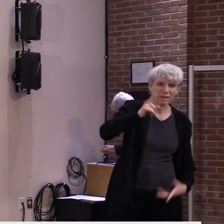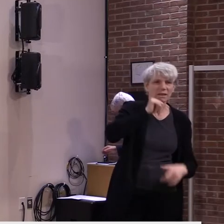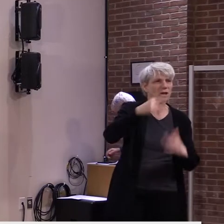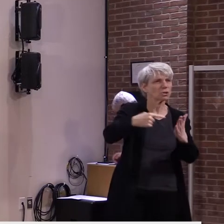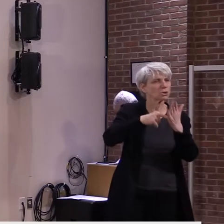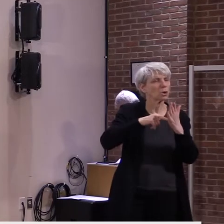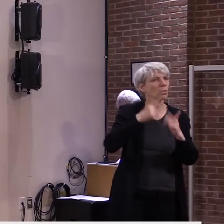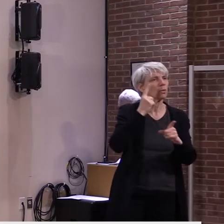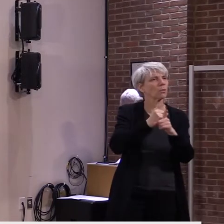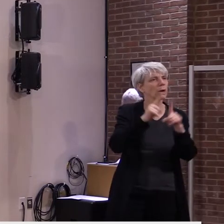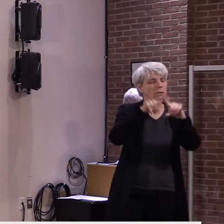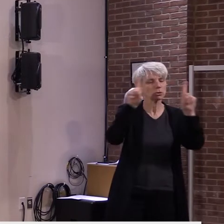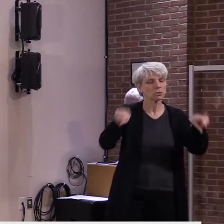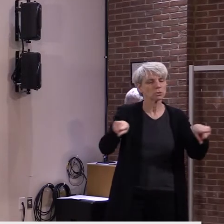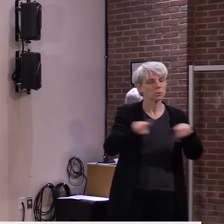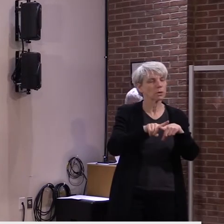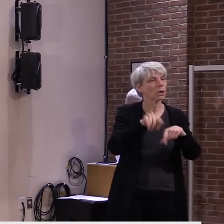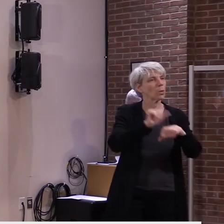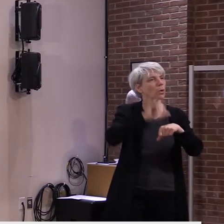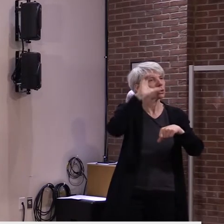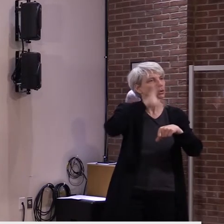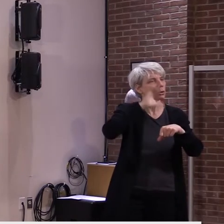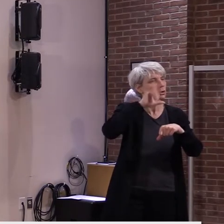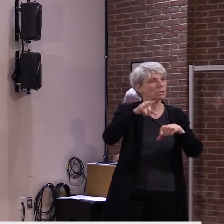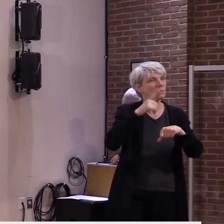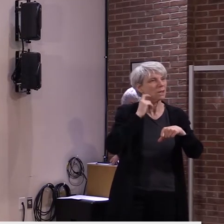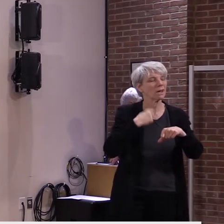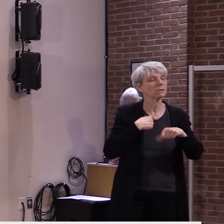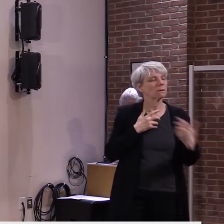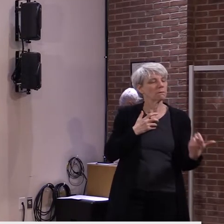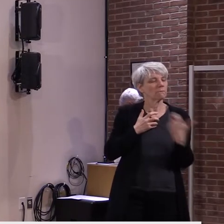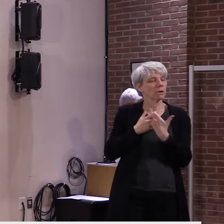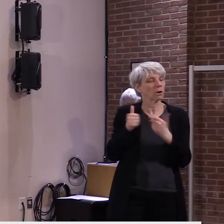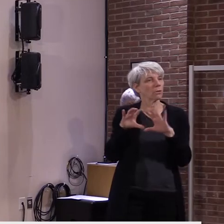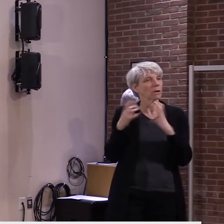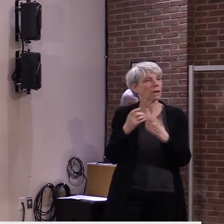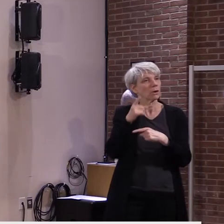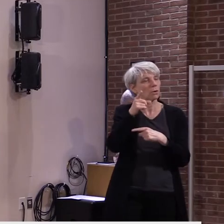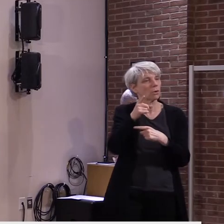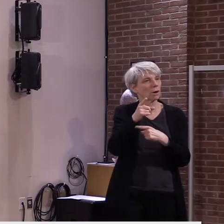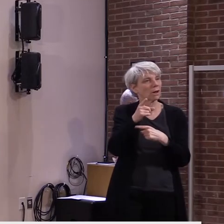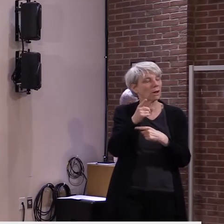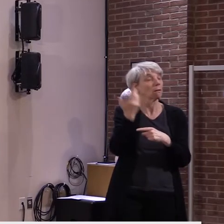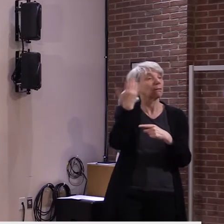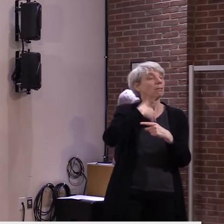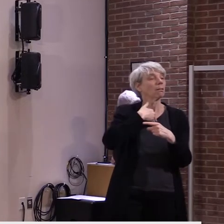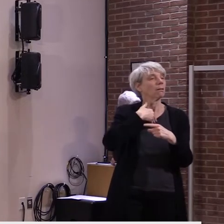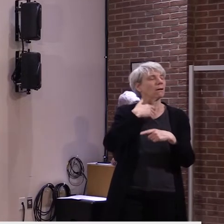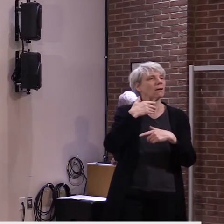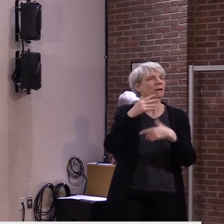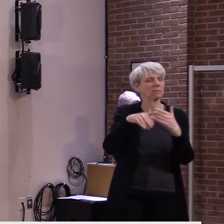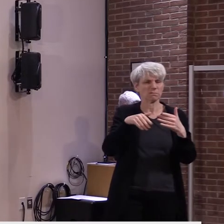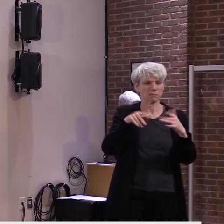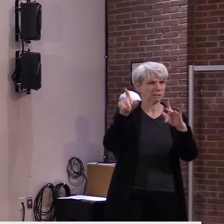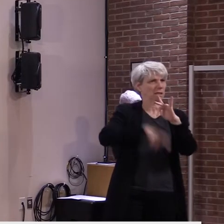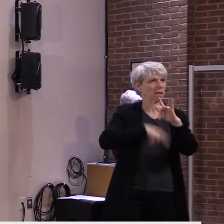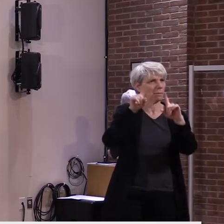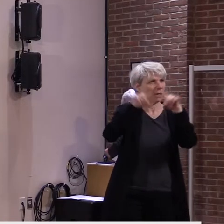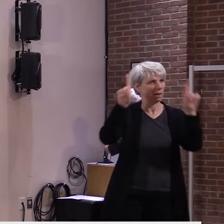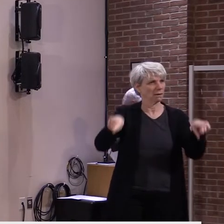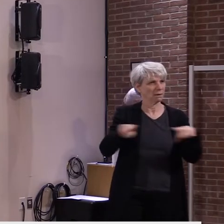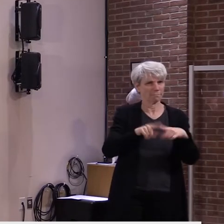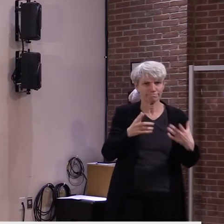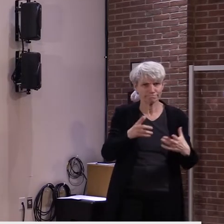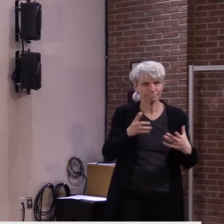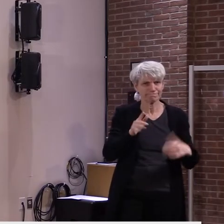these subcategories in the mainframe and it just wasn't caught in the initial coding. We did and were aware